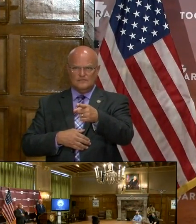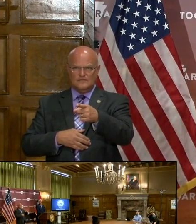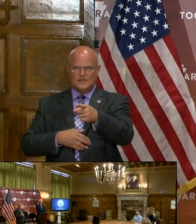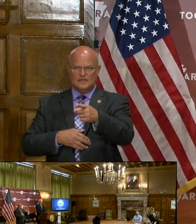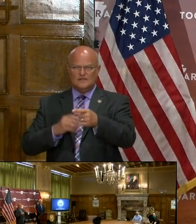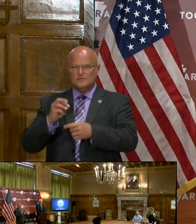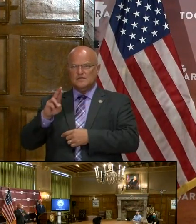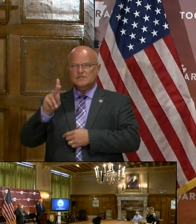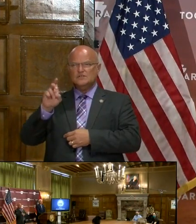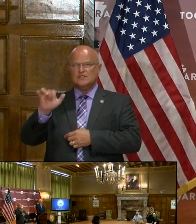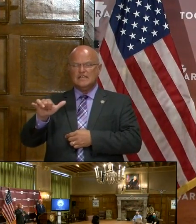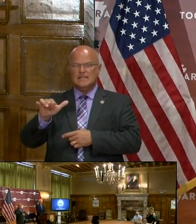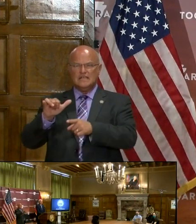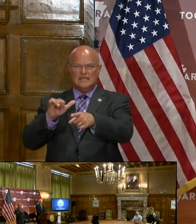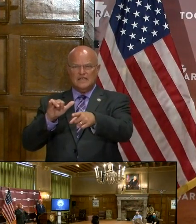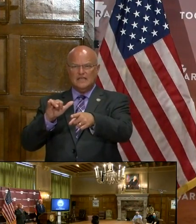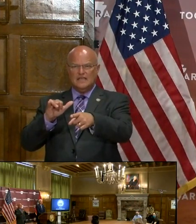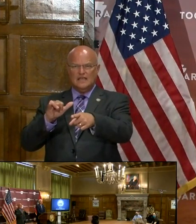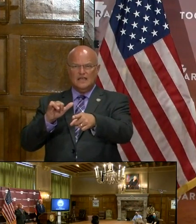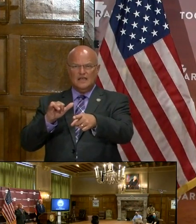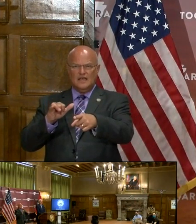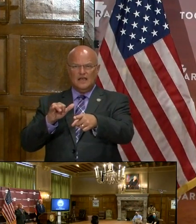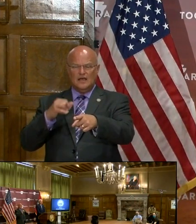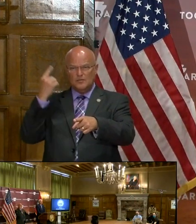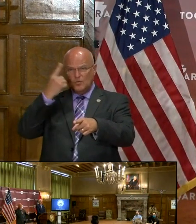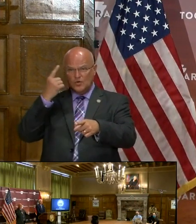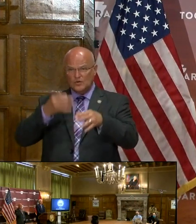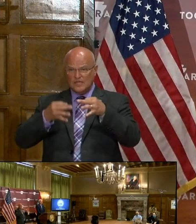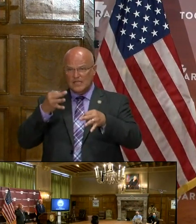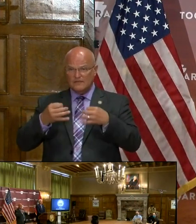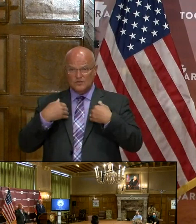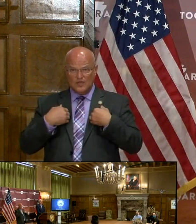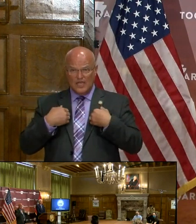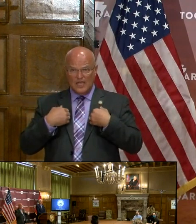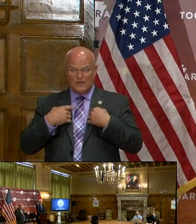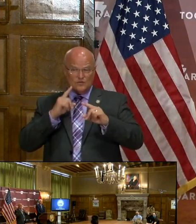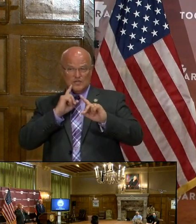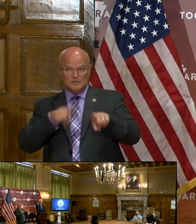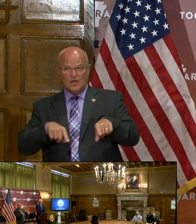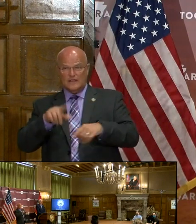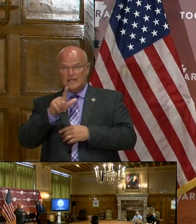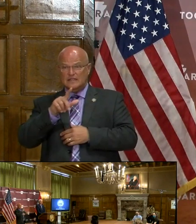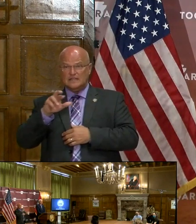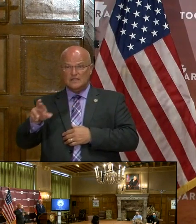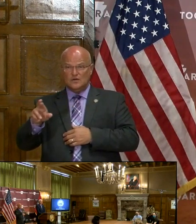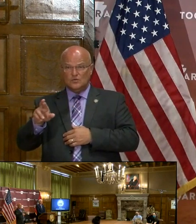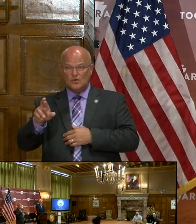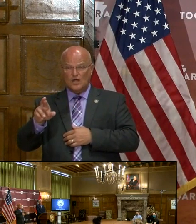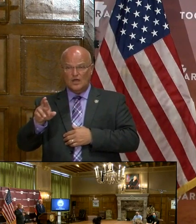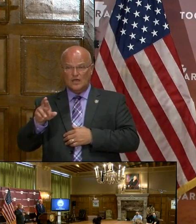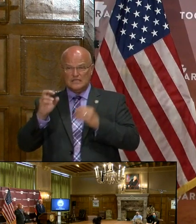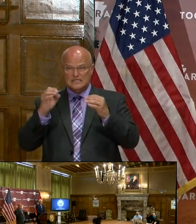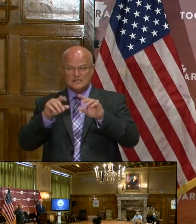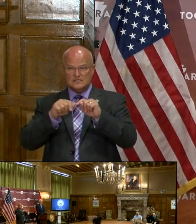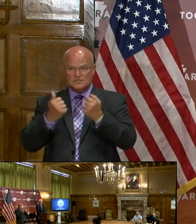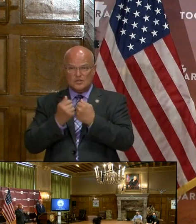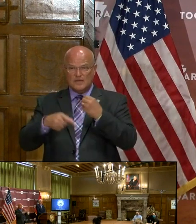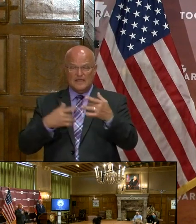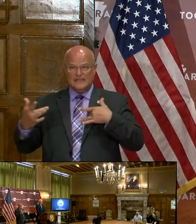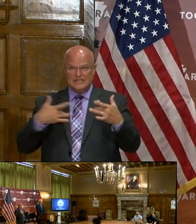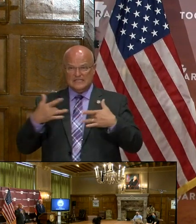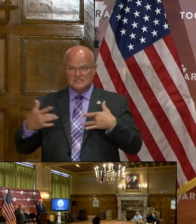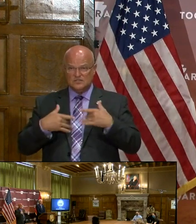Mr. Key, I wondered if you had responded to the Little Rock Education Association about their